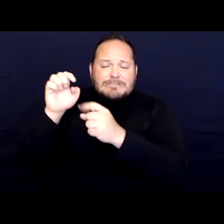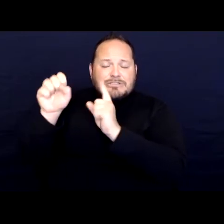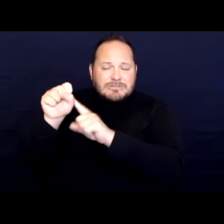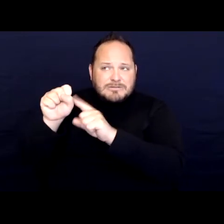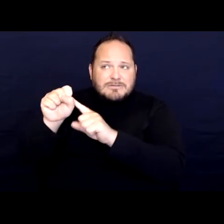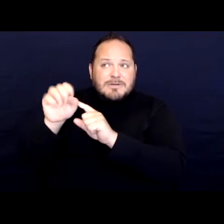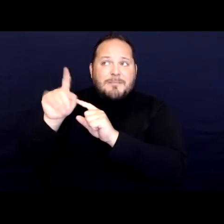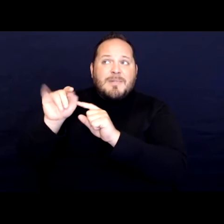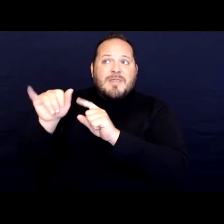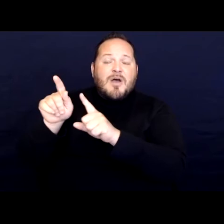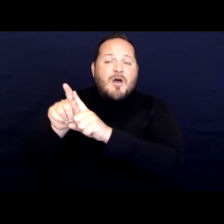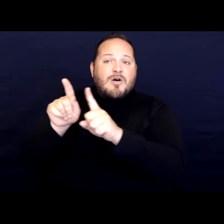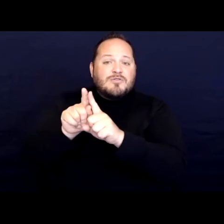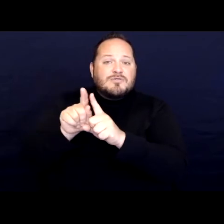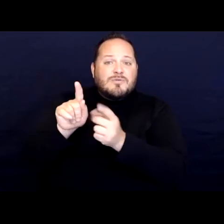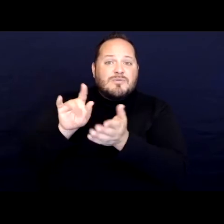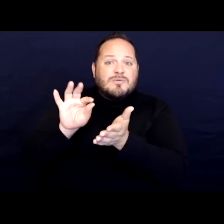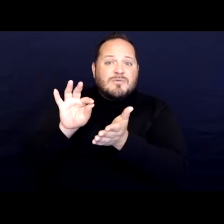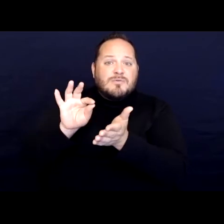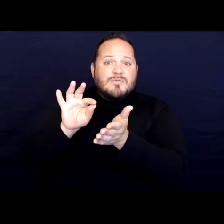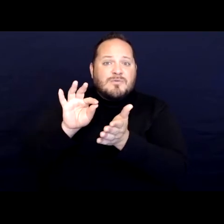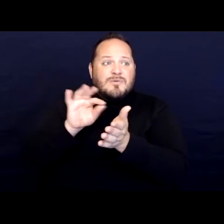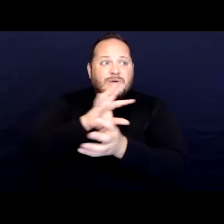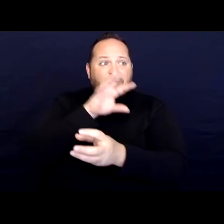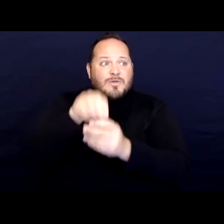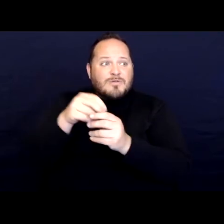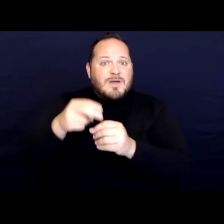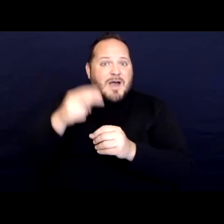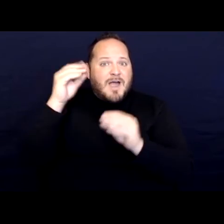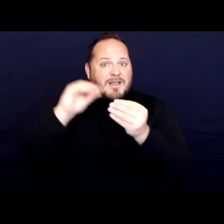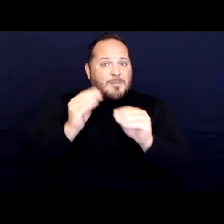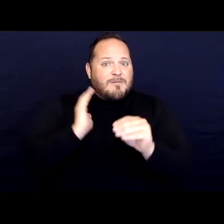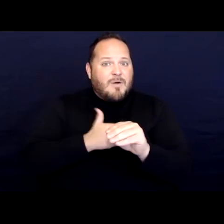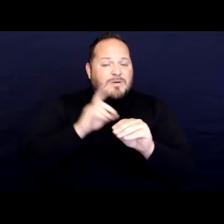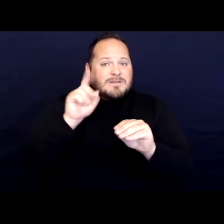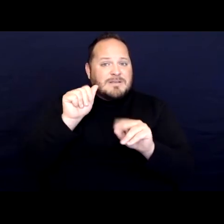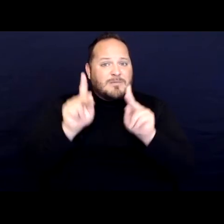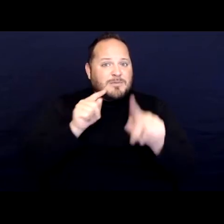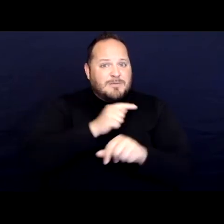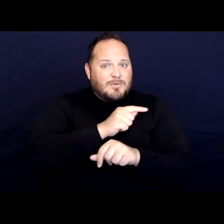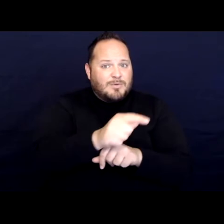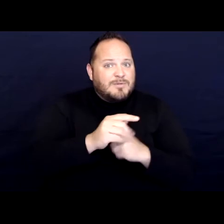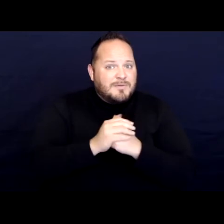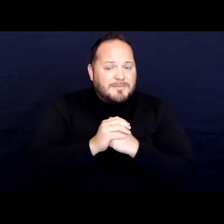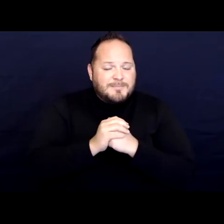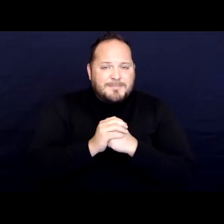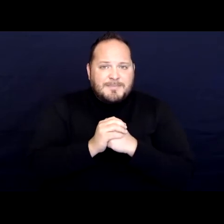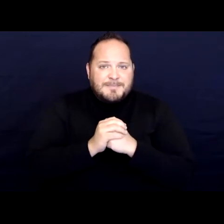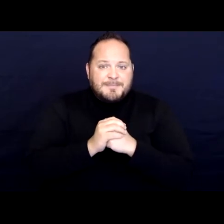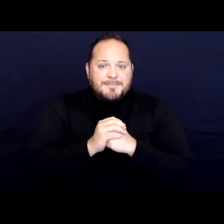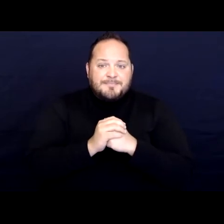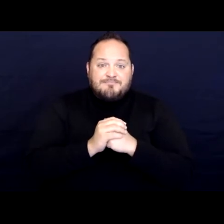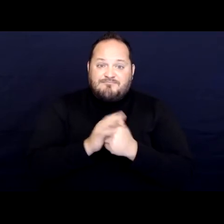accounted for a high percentage of the disability population. And in fact, one of the sort